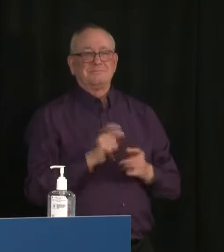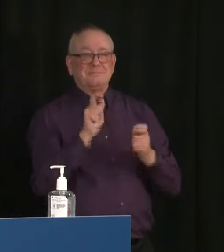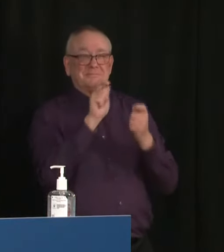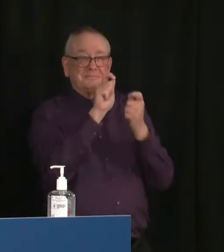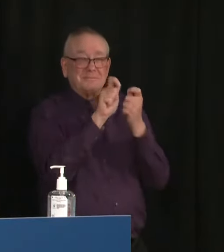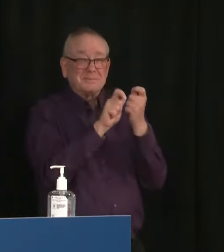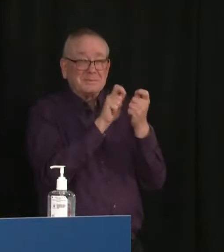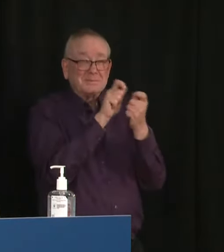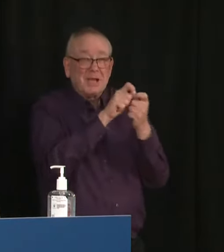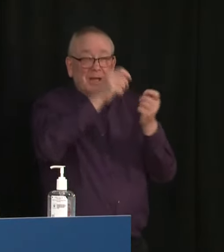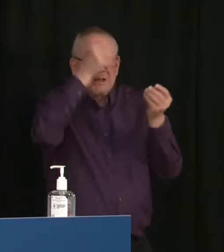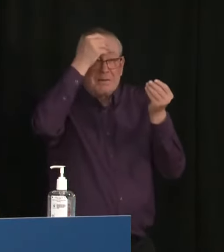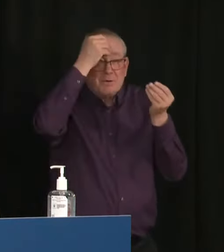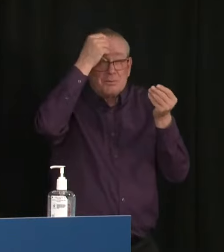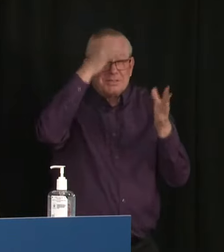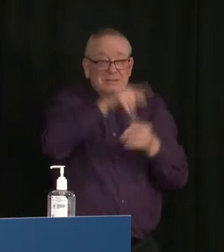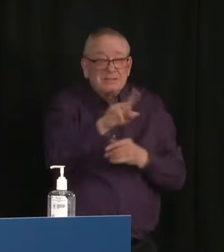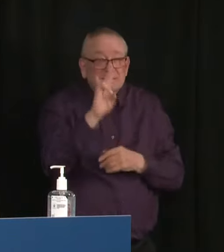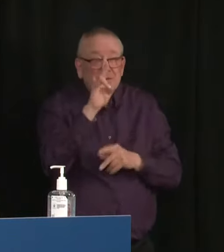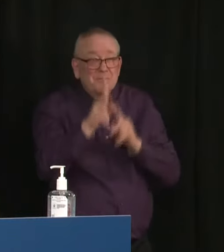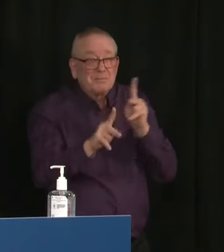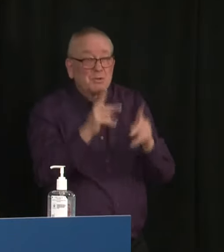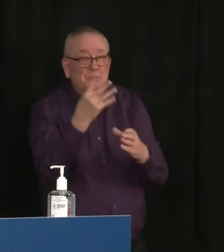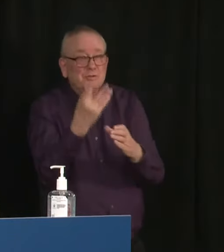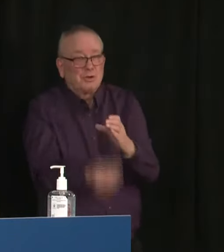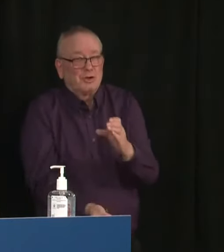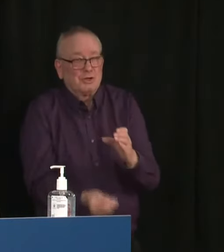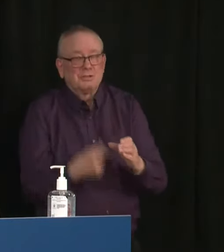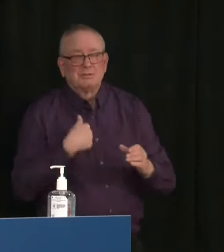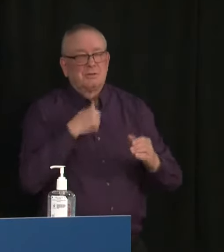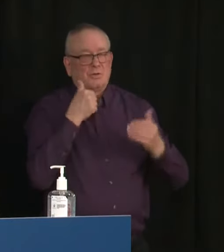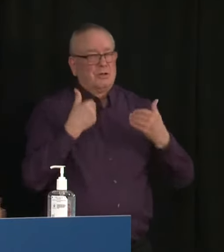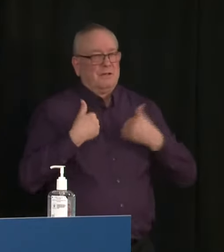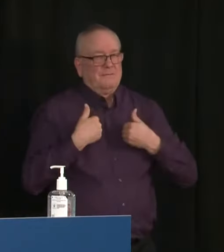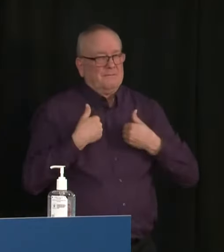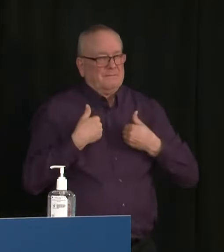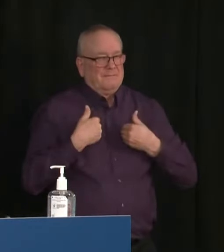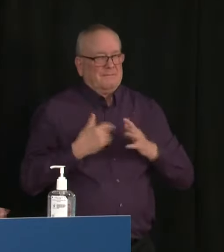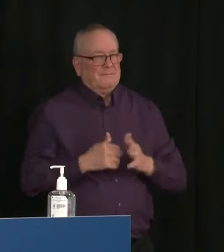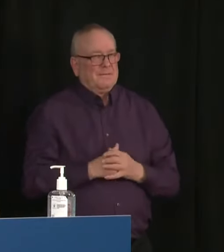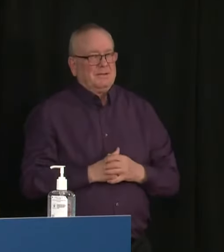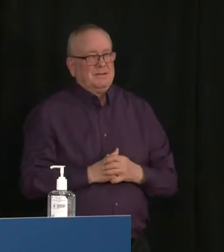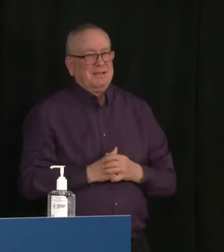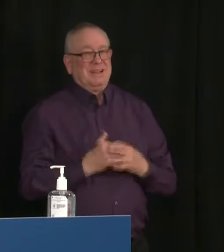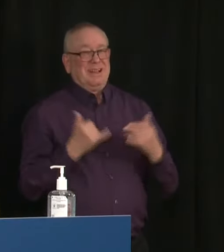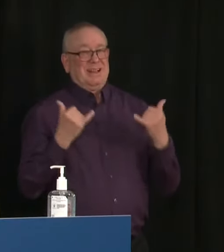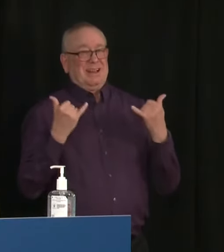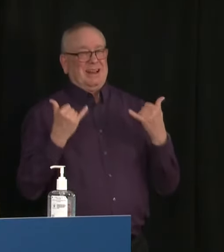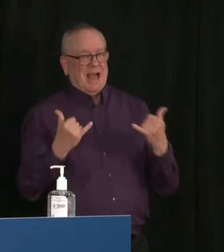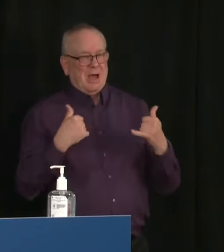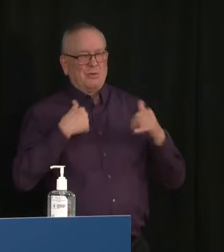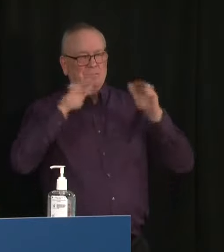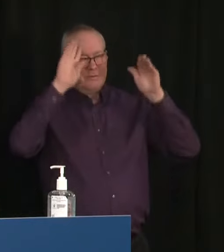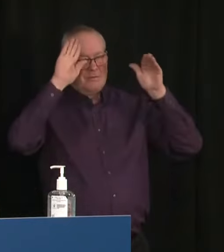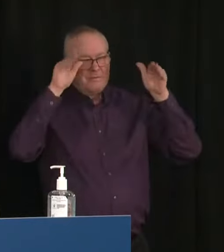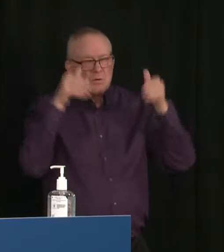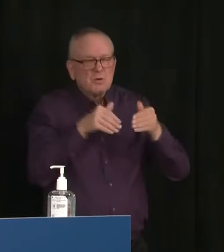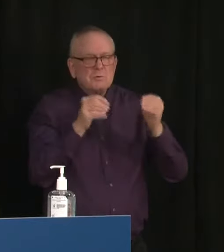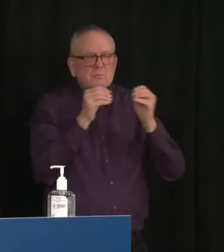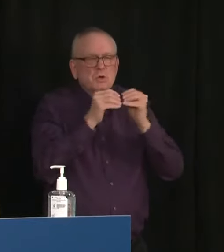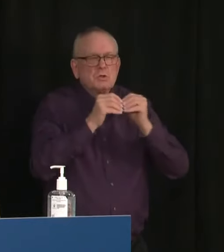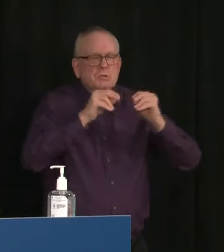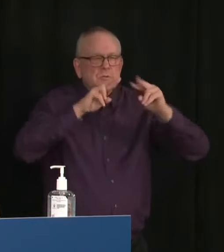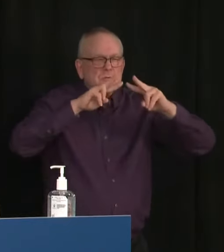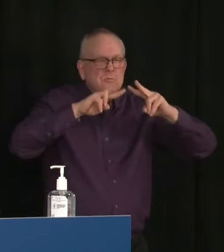particular 7 people. What I can tell you is that we're working on an analysis of the cases that we've